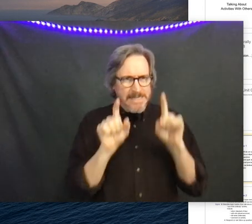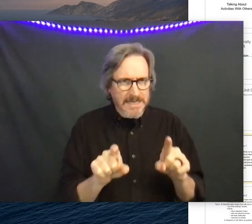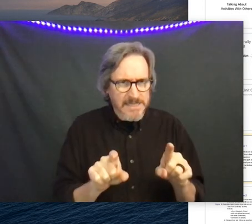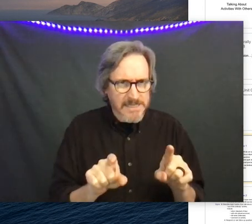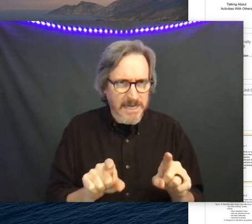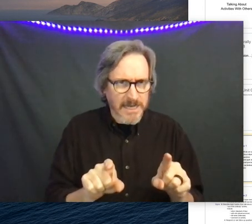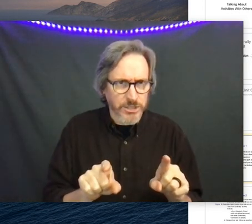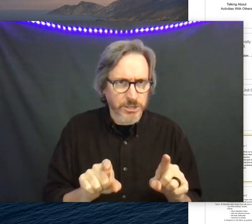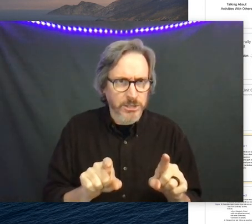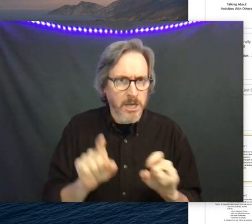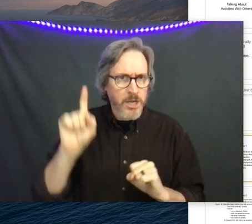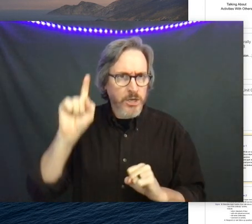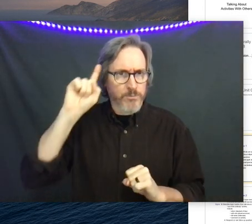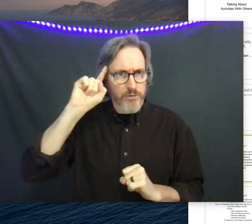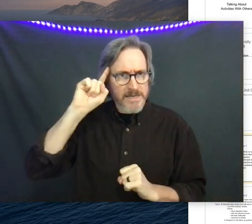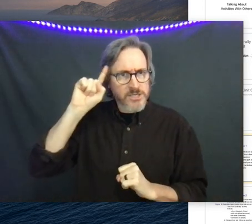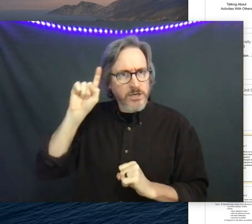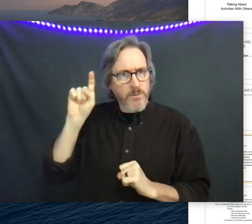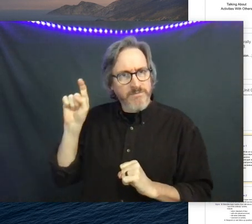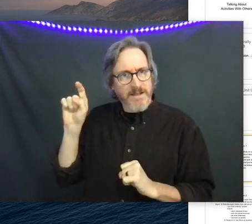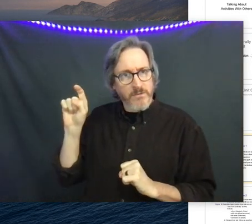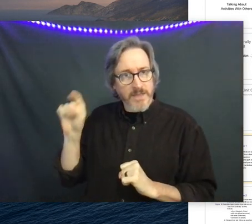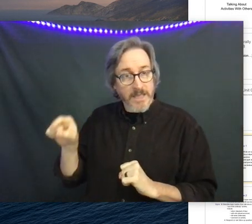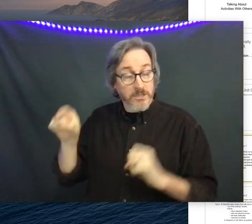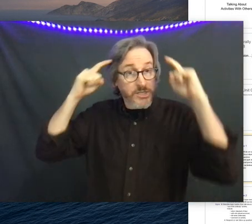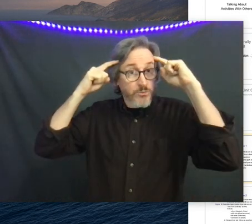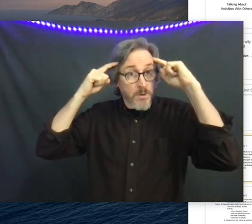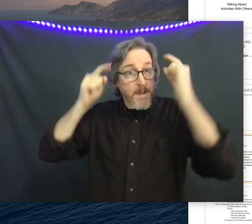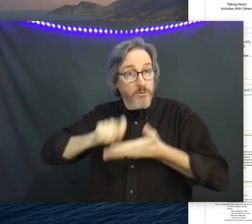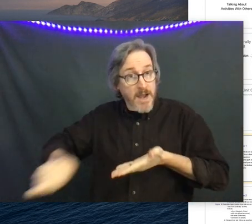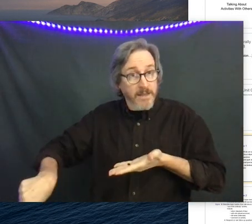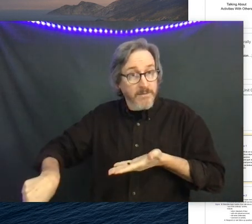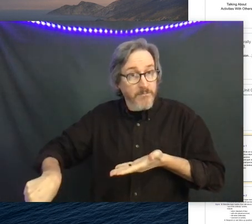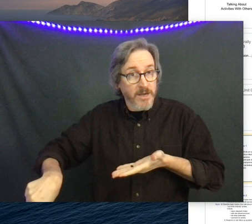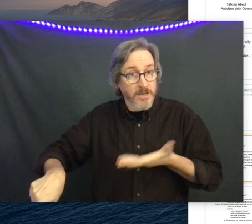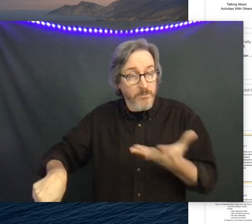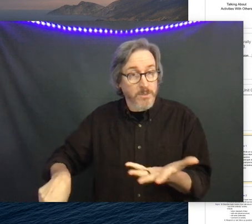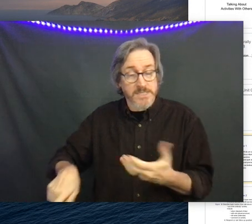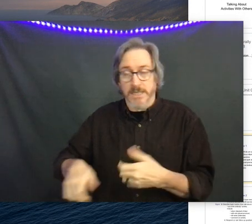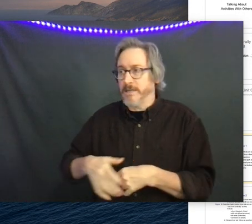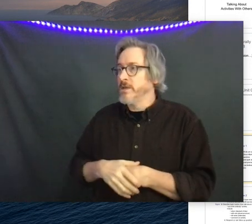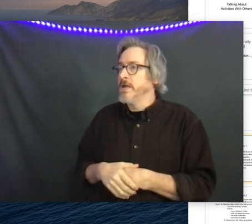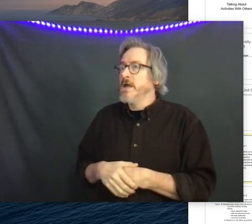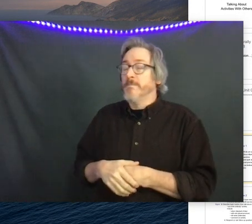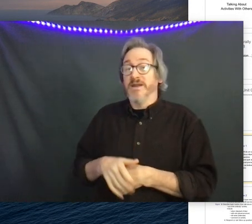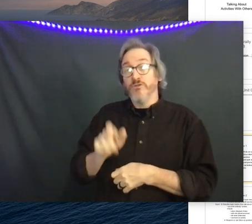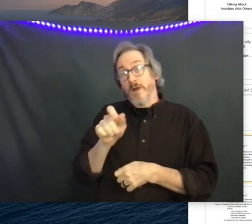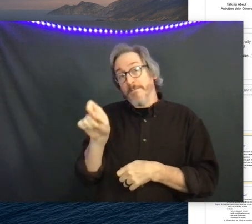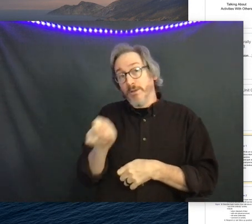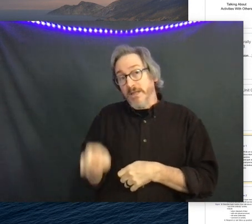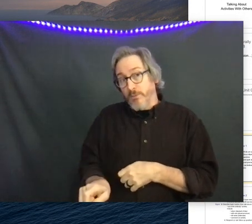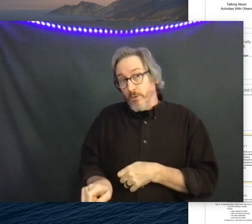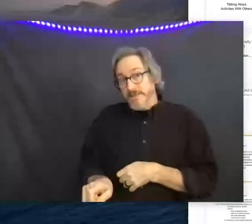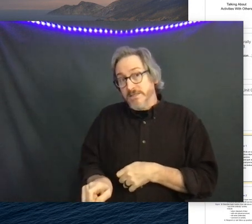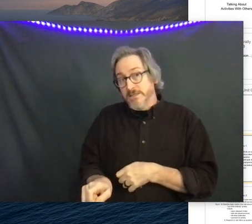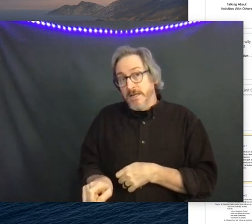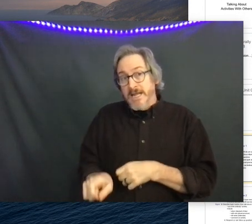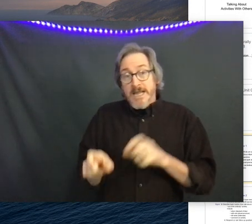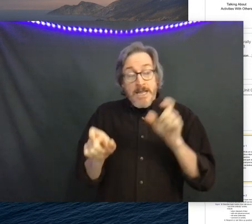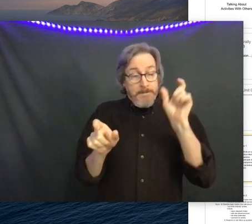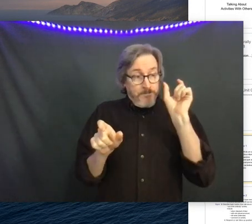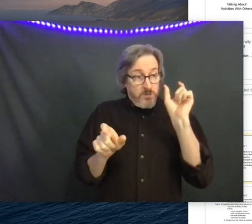write sentences in English, your brain is going to want to follow the English because you remember writing them, right? And you remember seeing them. But if you write bullet